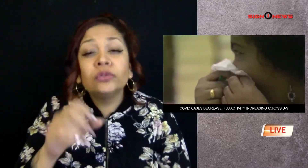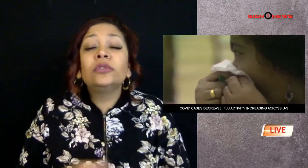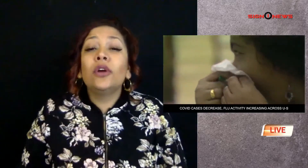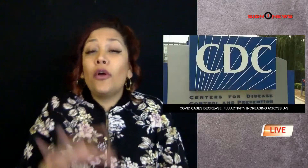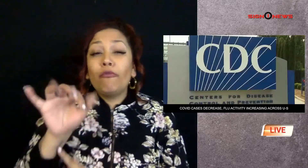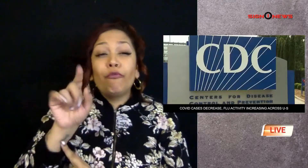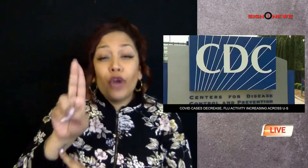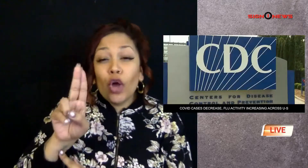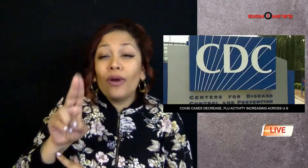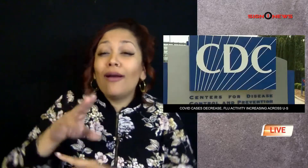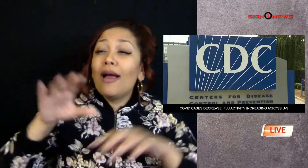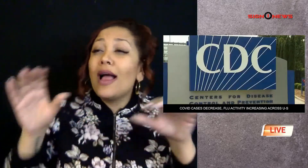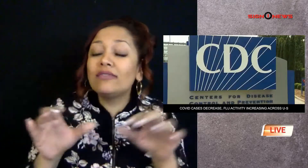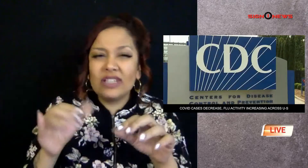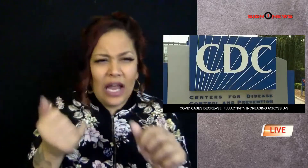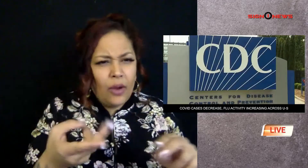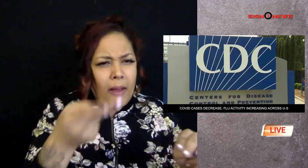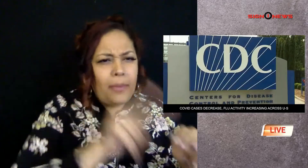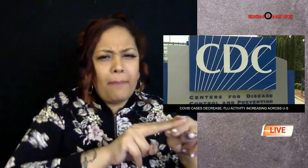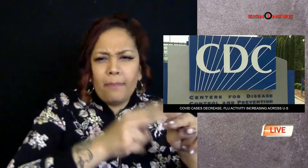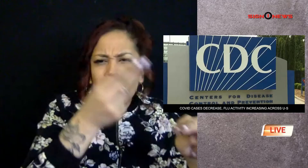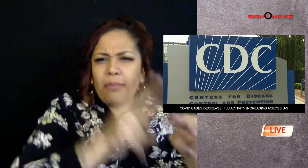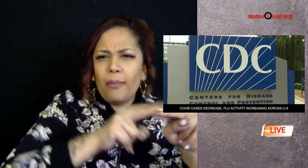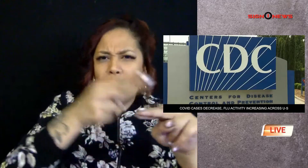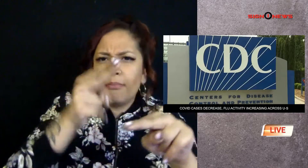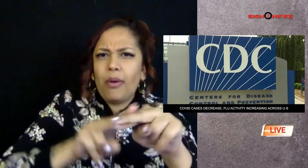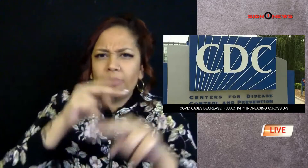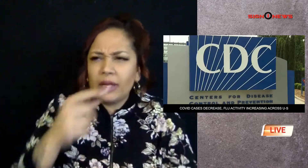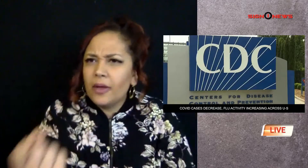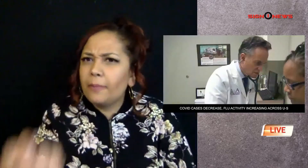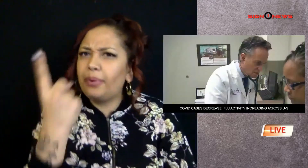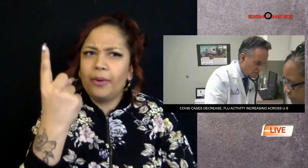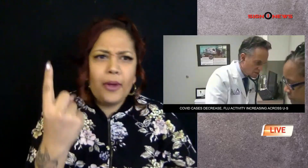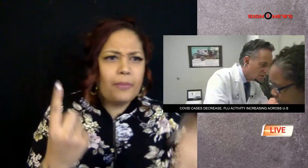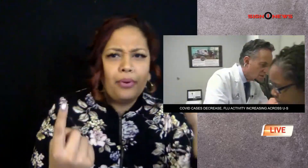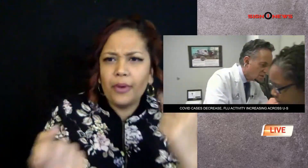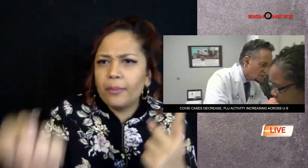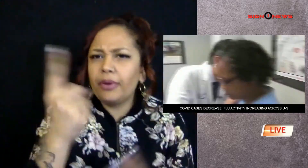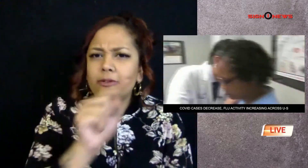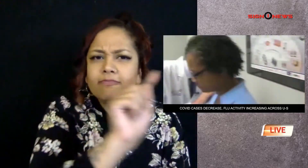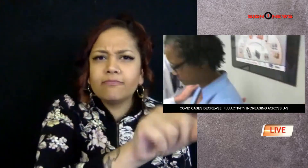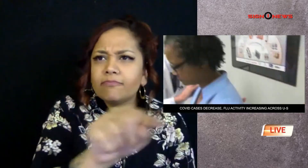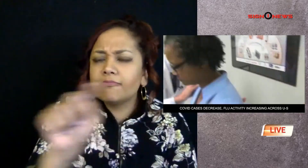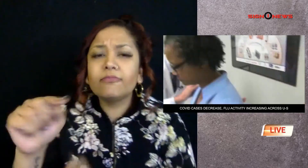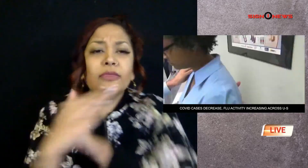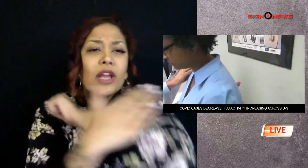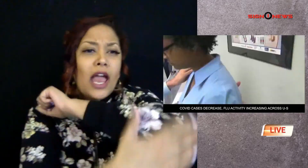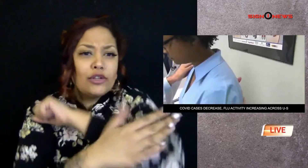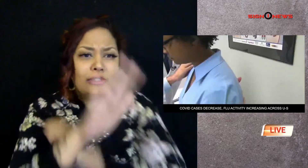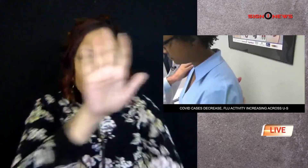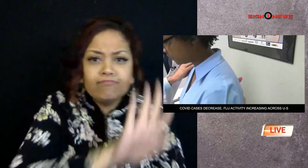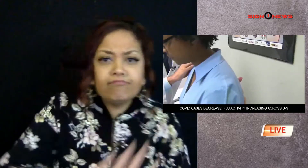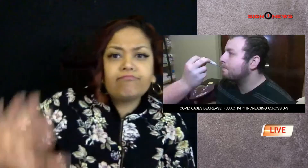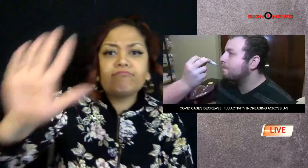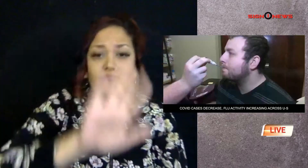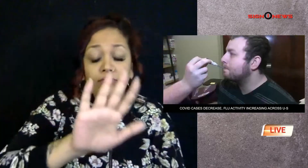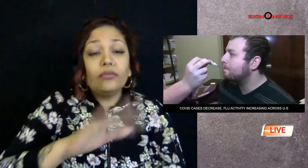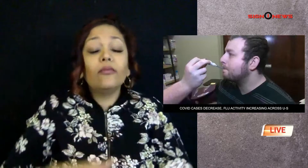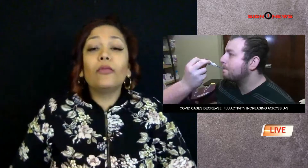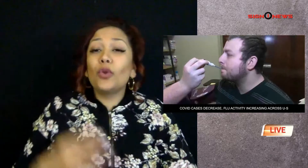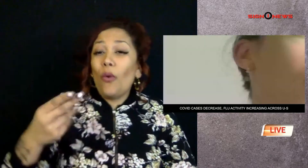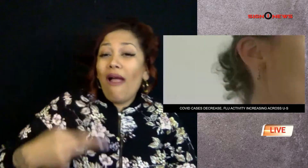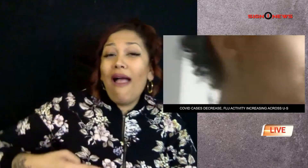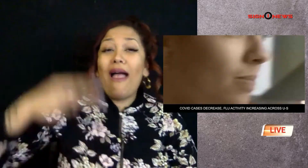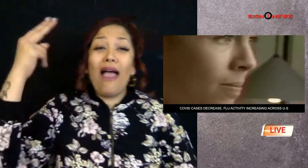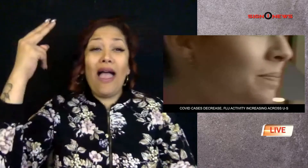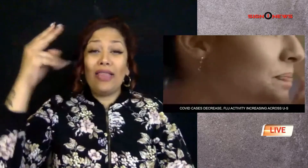Okay, that's the good news, but now here's the bad news. Flu activity has been increasing in most places across